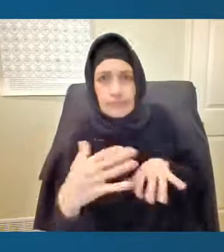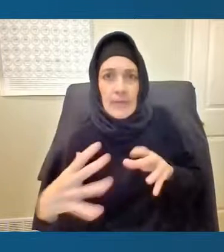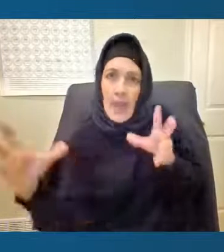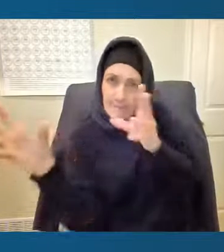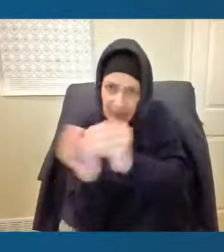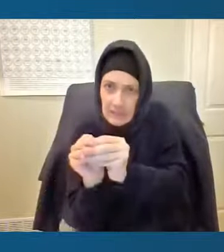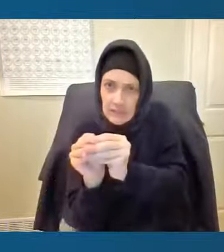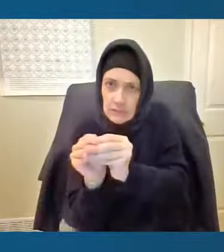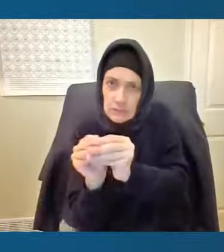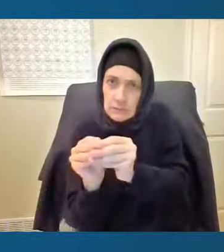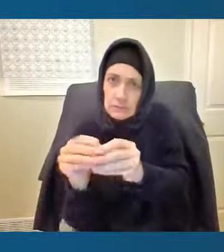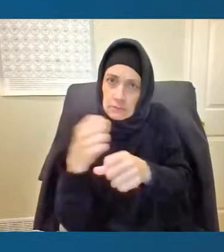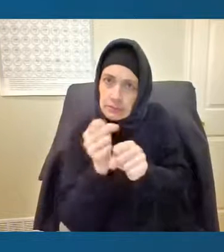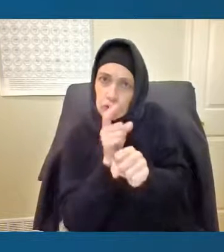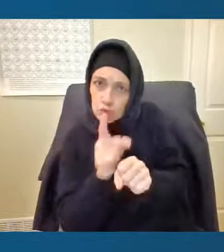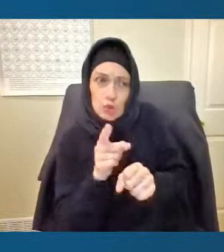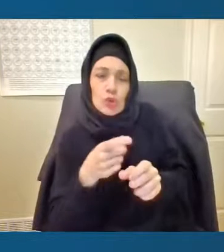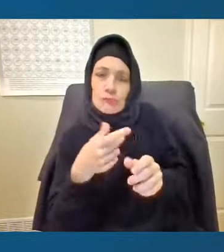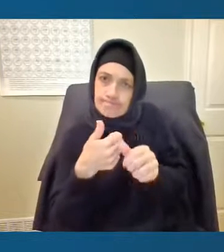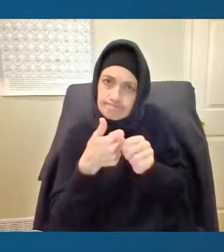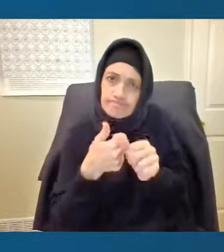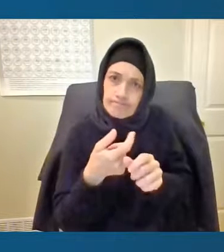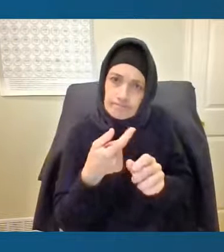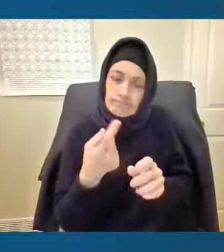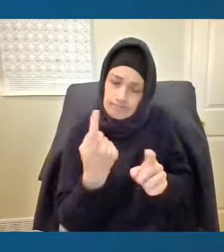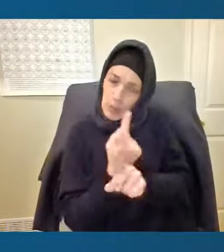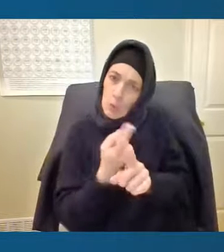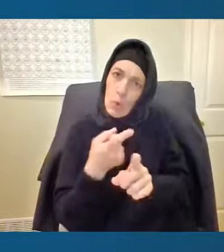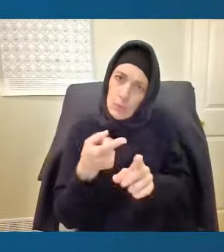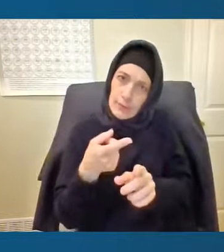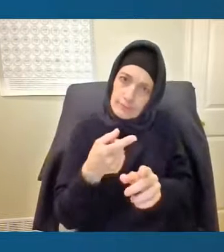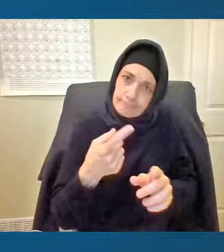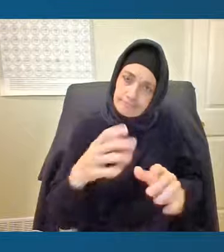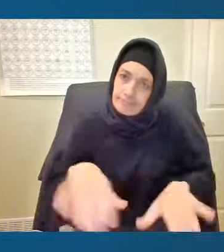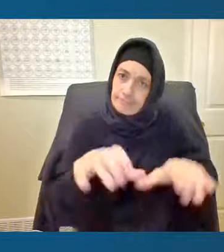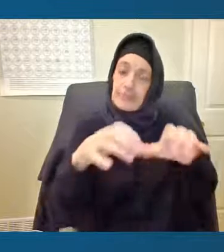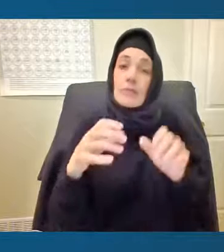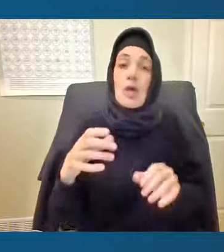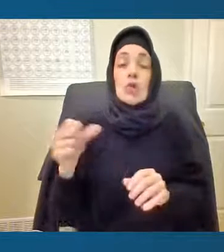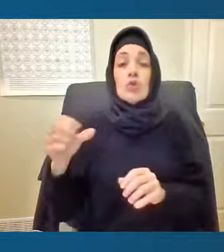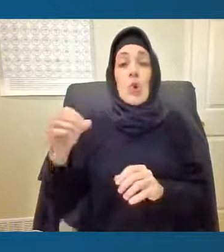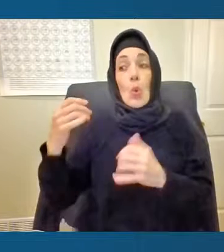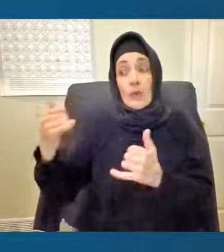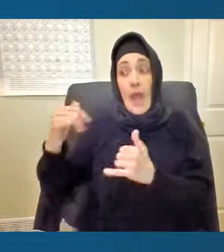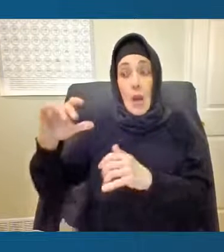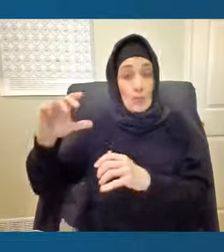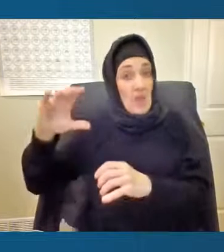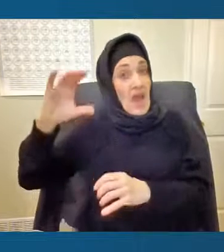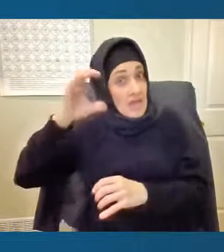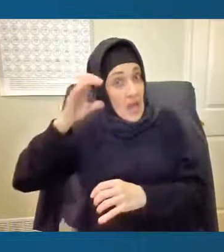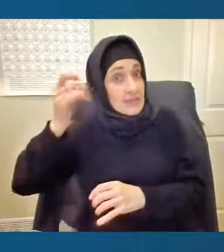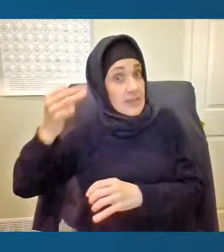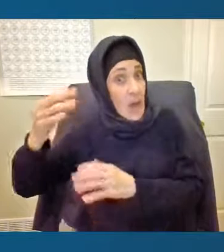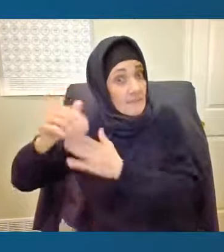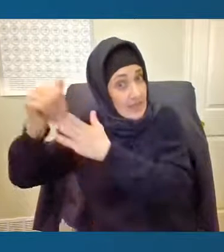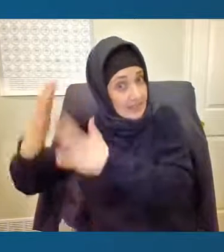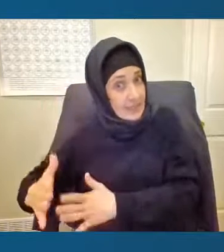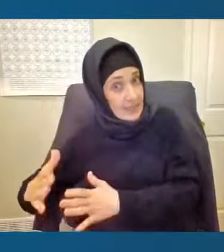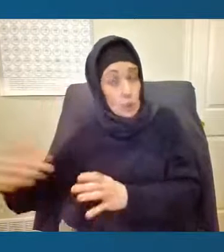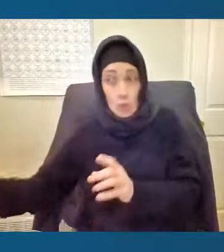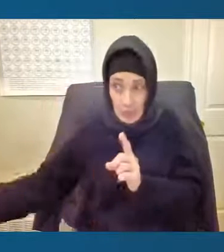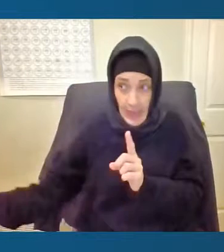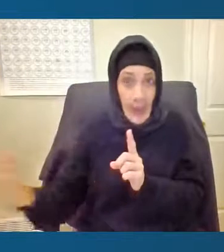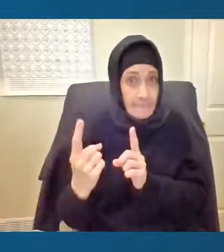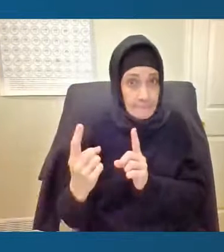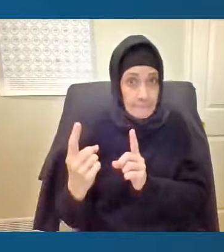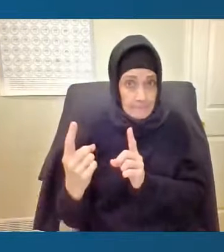right? And this leader, actually, it was the cousin of a leader. The cousin said, hey, you're close to Umar. Why don't you let me get into the